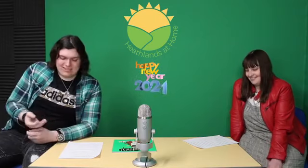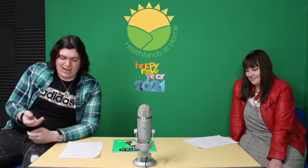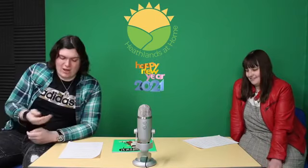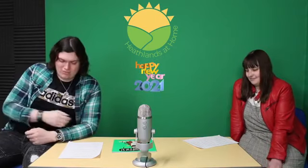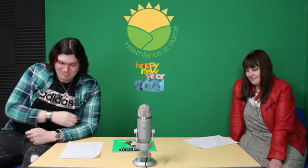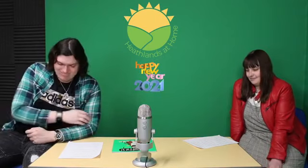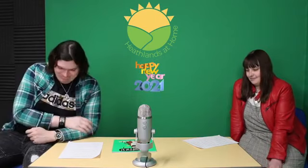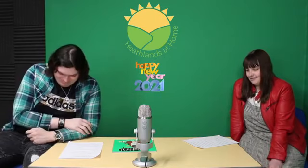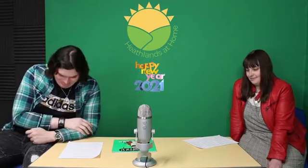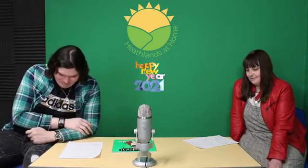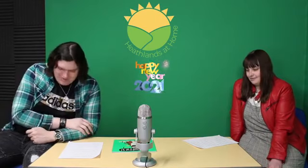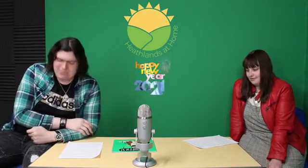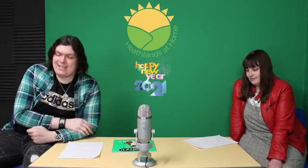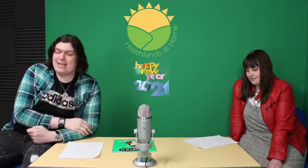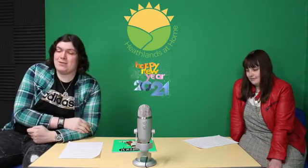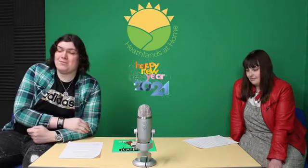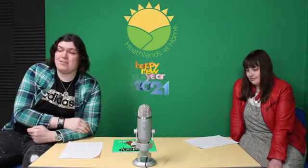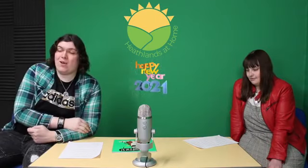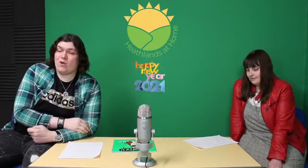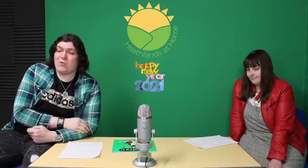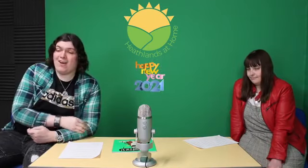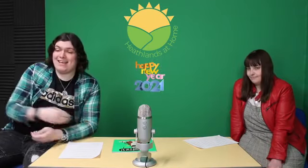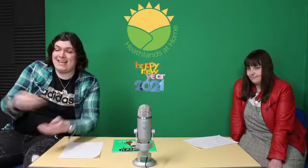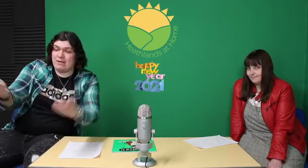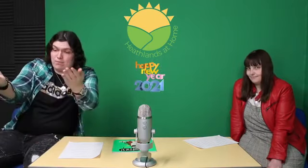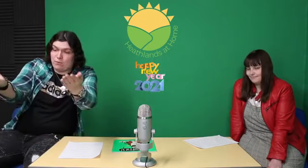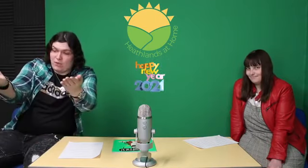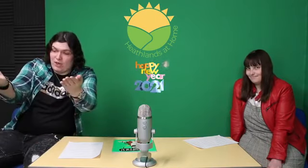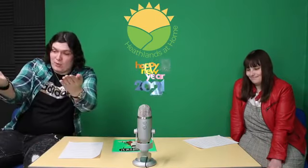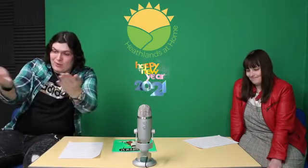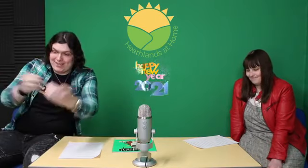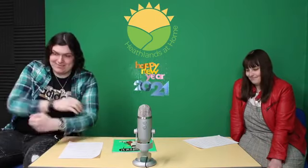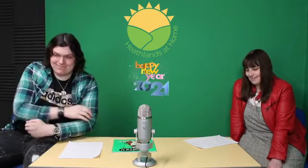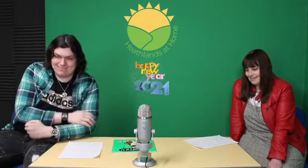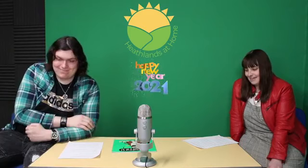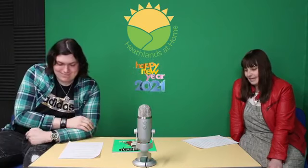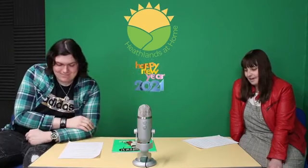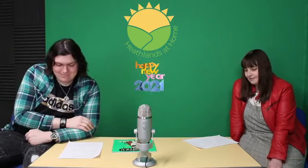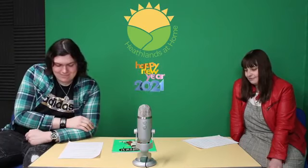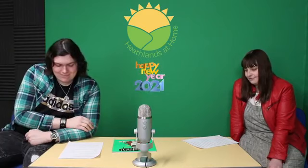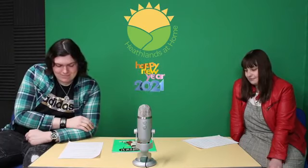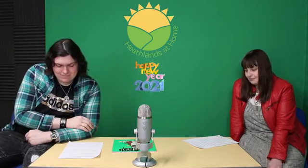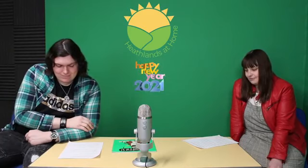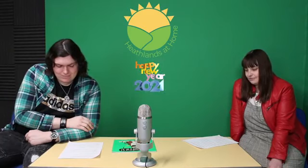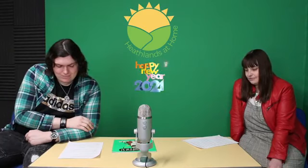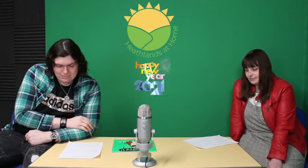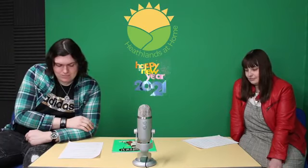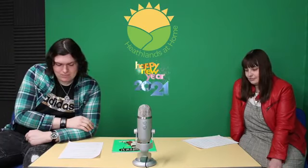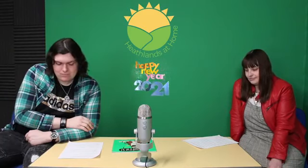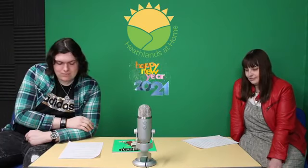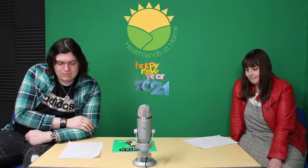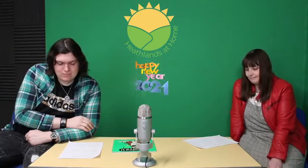lockdown, but Heathlands at home are here for you. There has been some disruptions to scheduling because of the